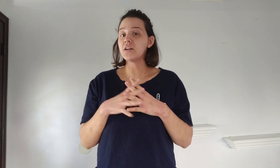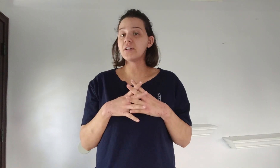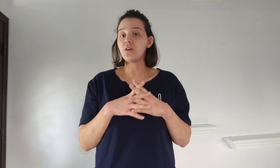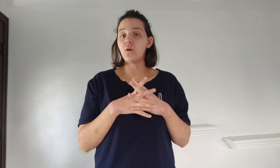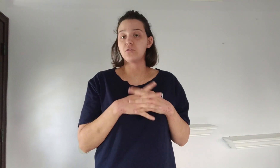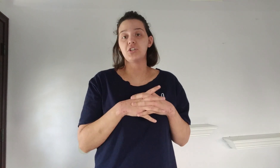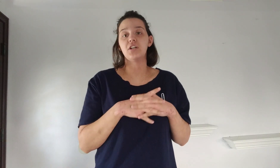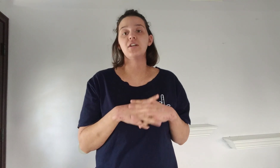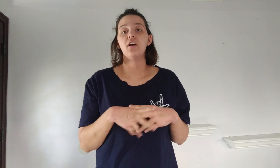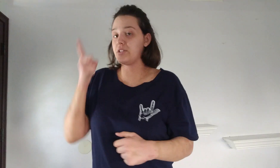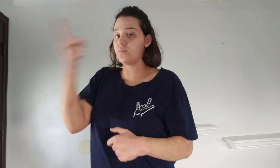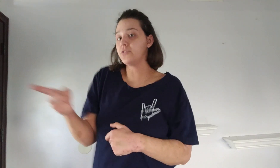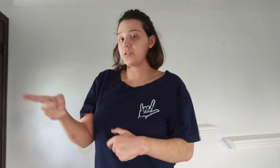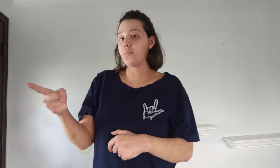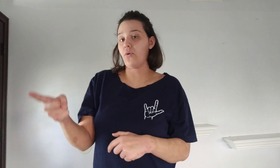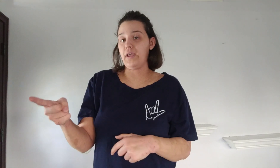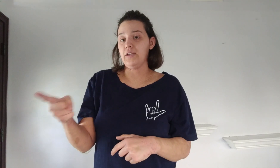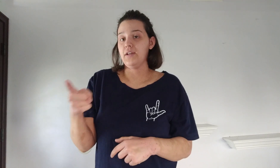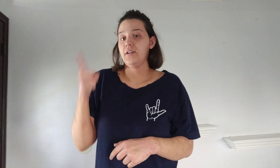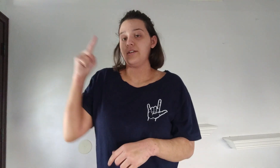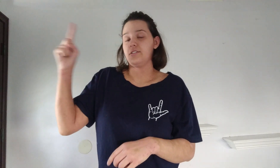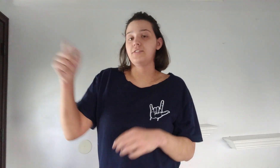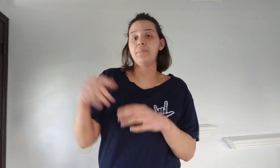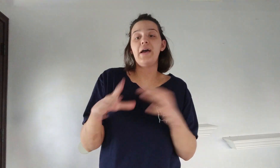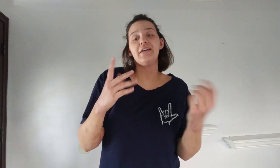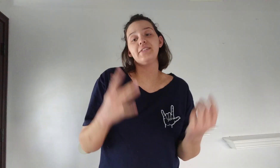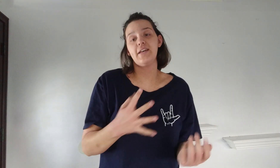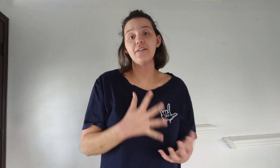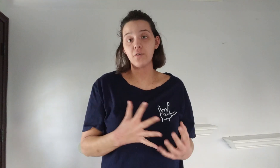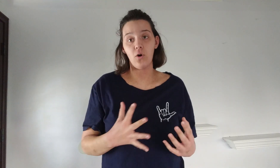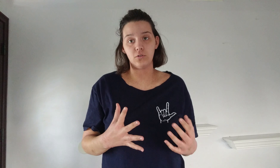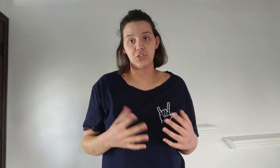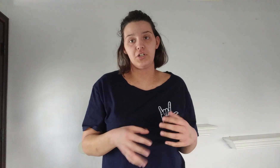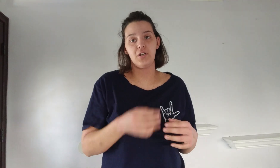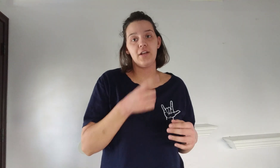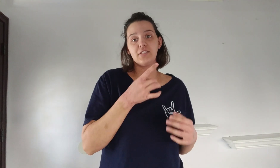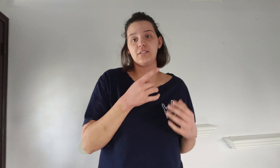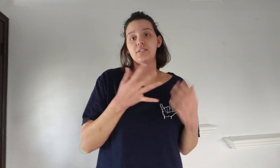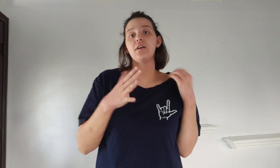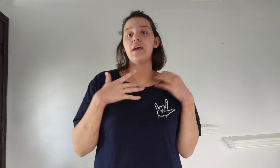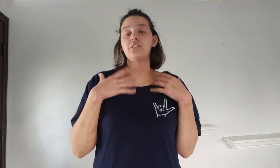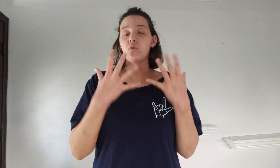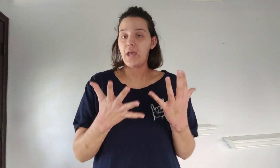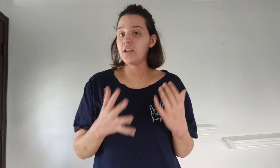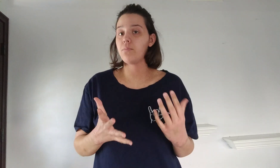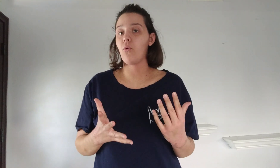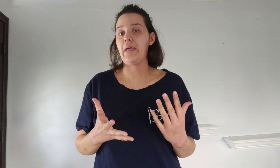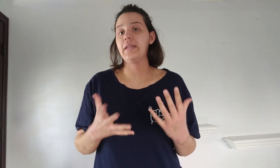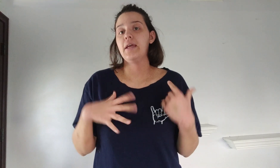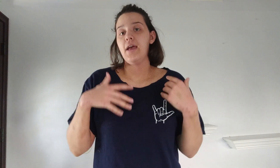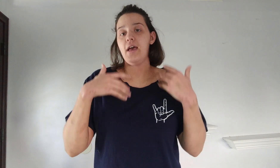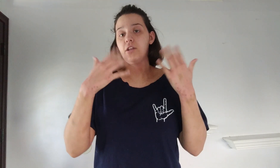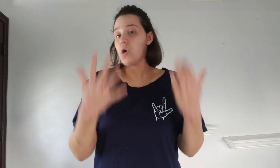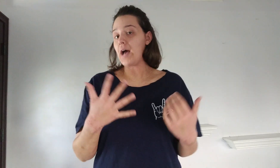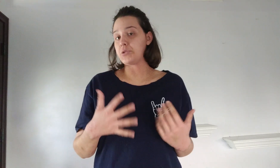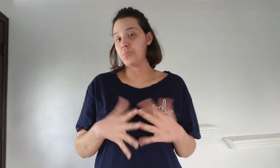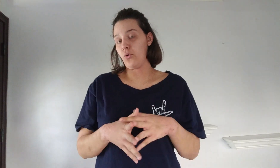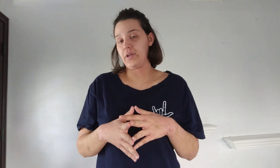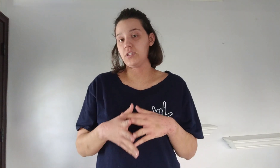hearing culture, it's rude to point. But in deaf culture, it's okay to point and you have to point to